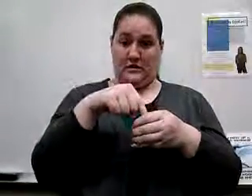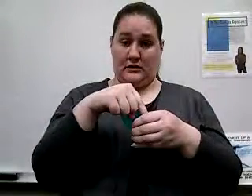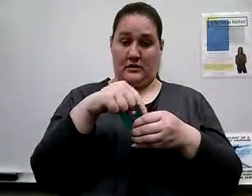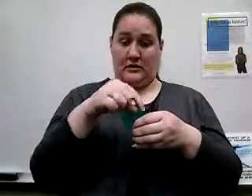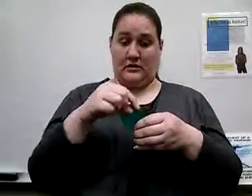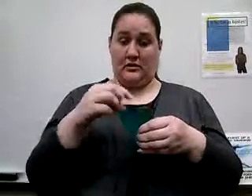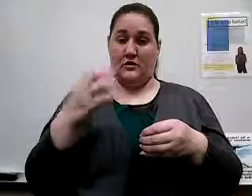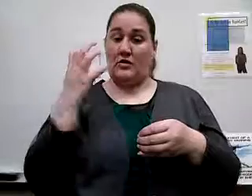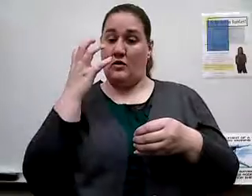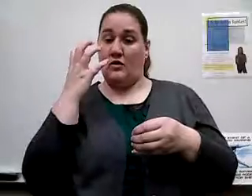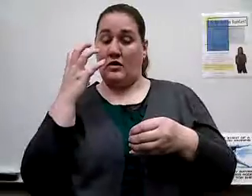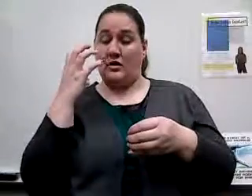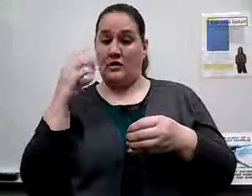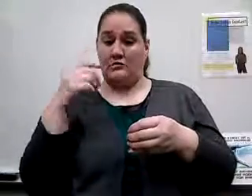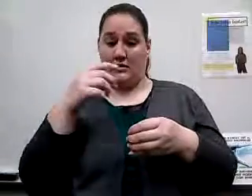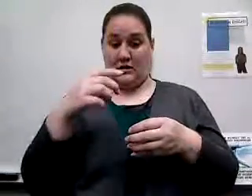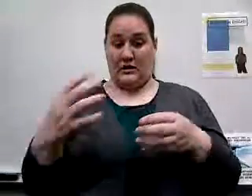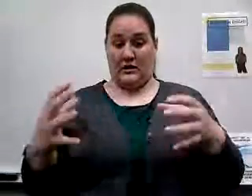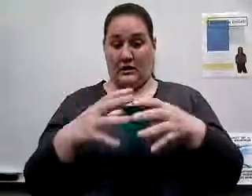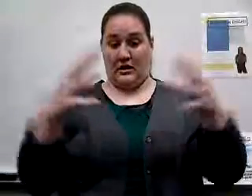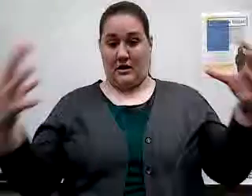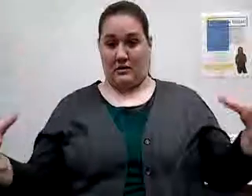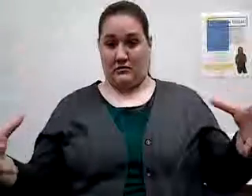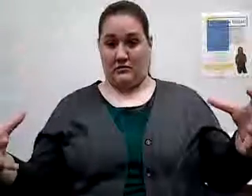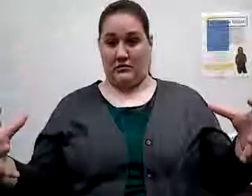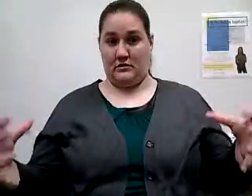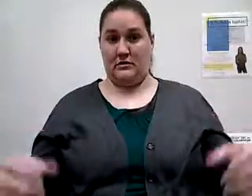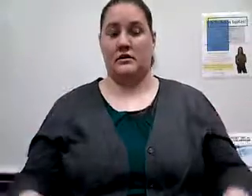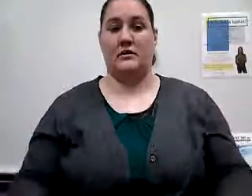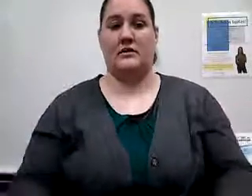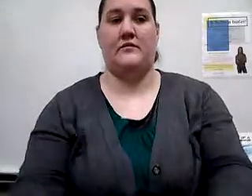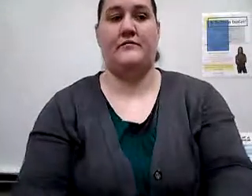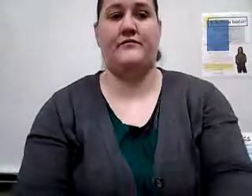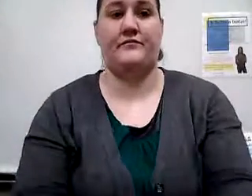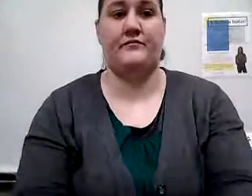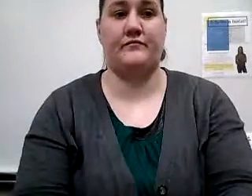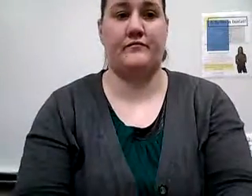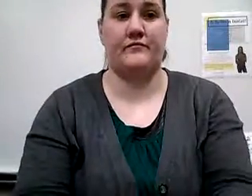evaporating? Okay, he's got some good points, and right off the bat, he's got pretty close.